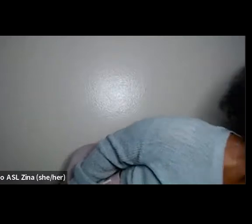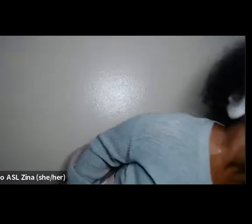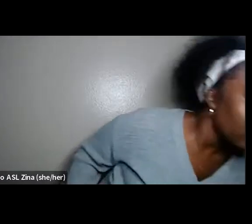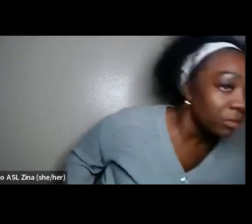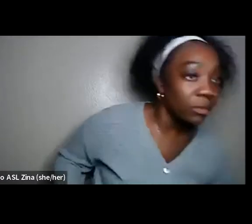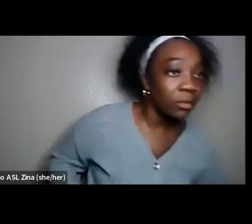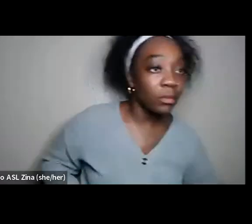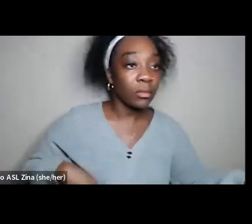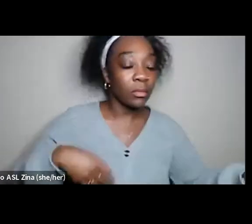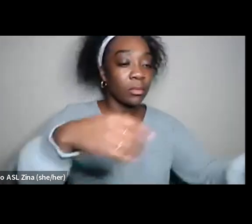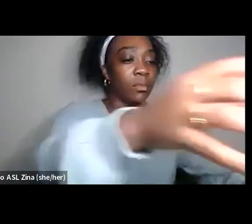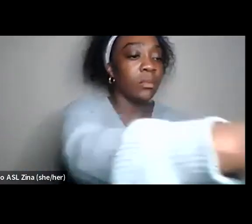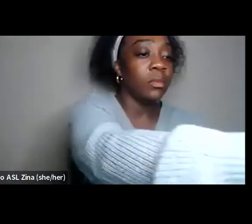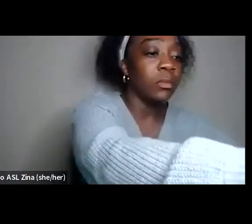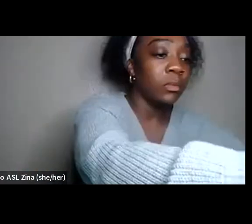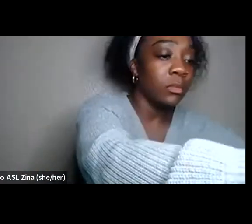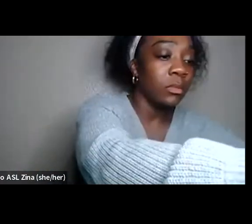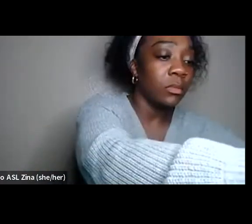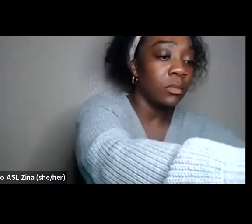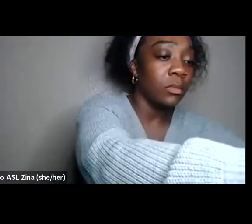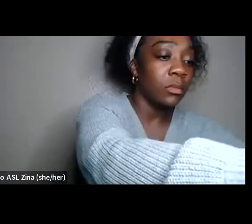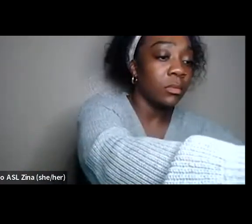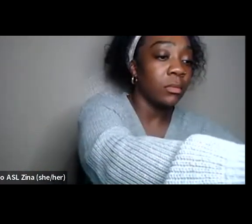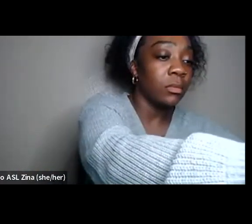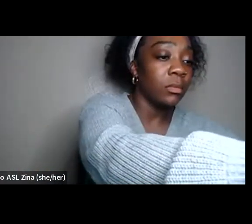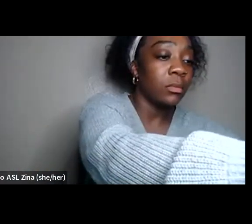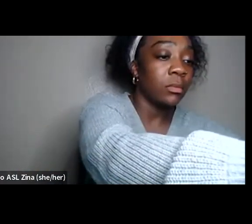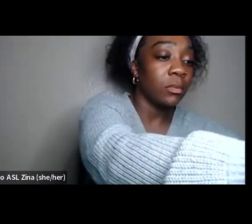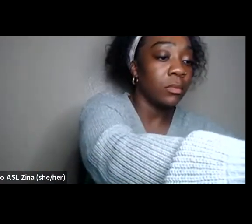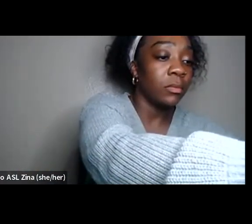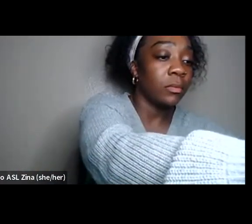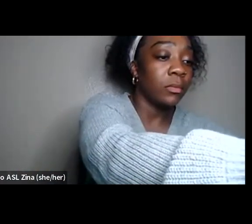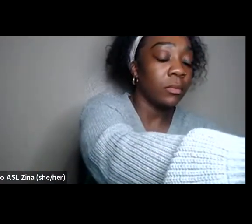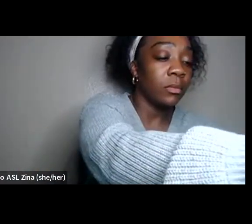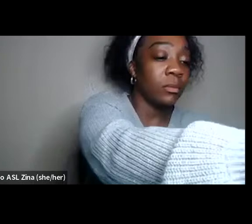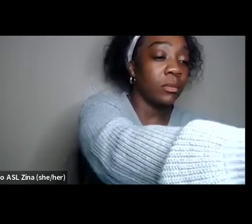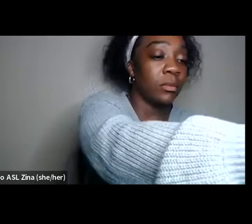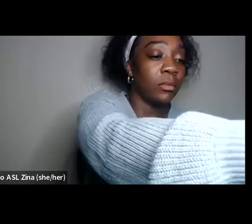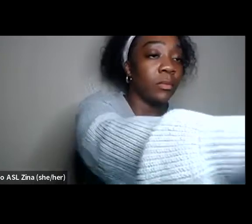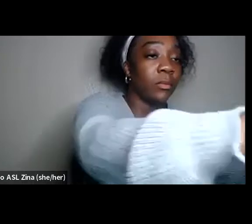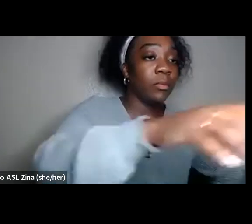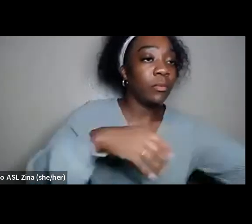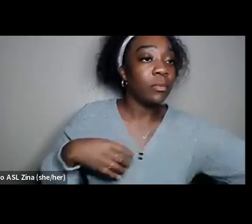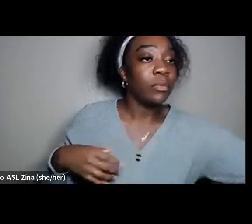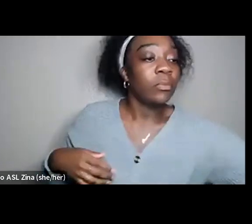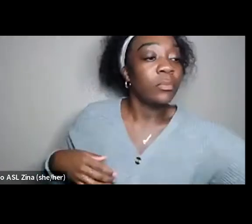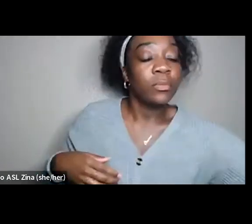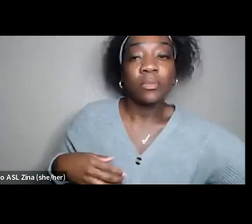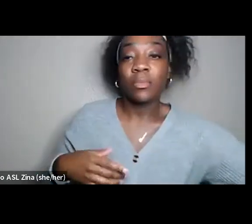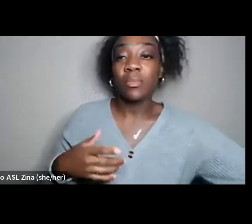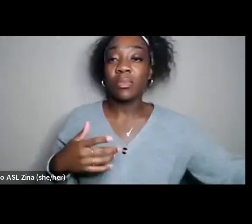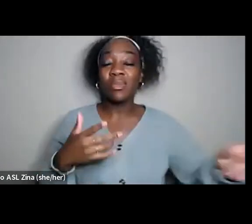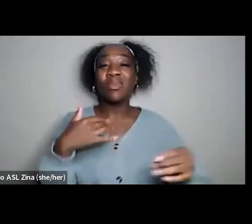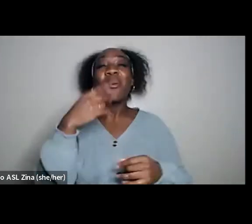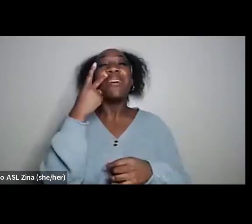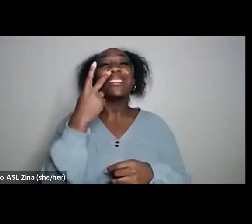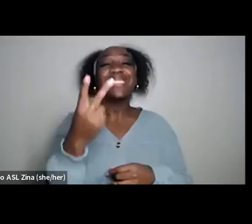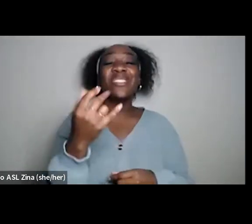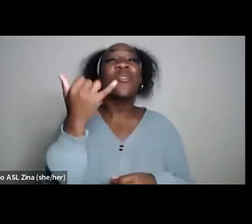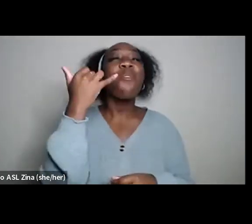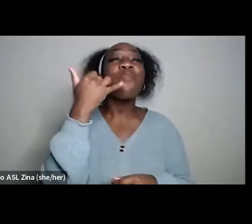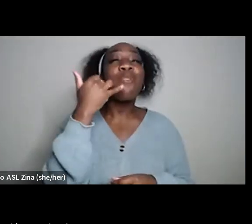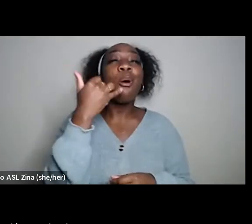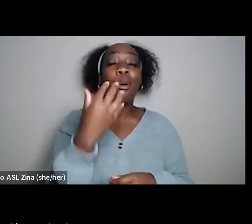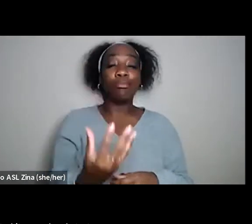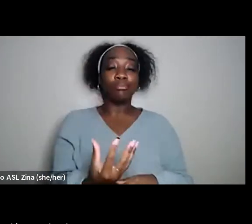using my phone. Oh, okay. That's why I see that it's the phone angle. Oh, is that what it A is?